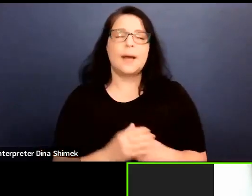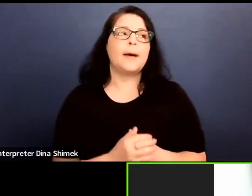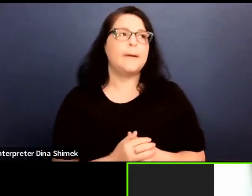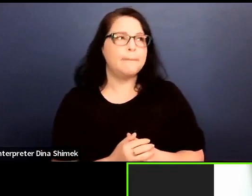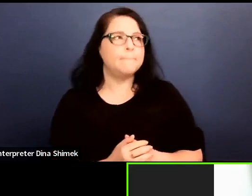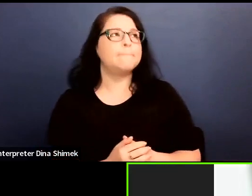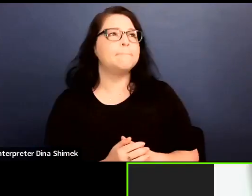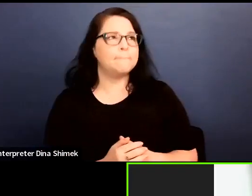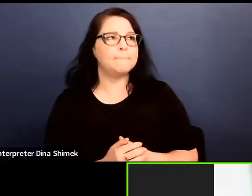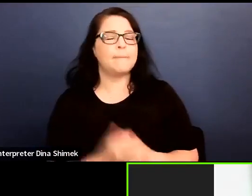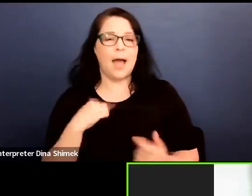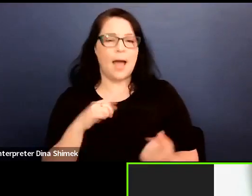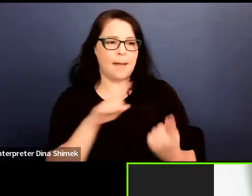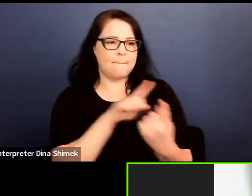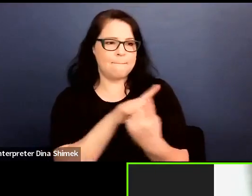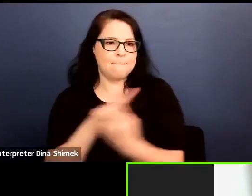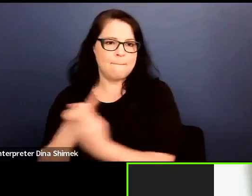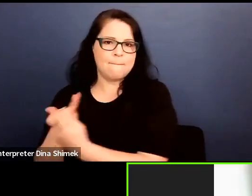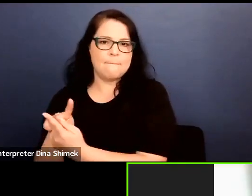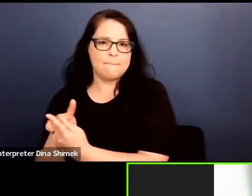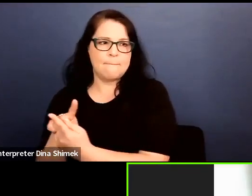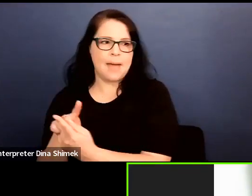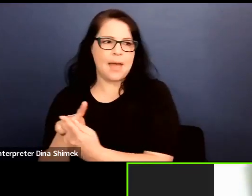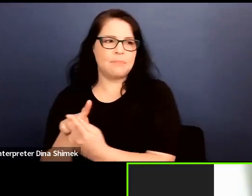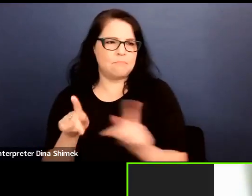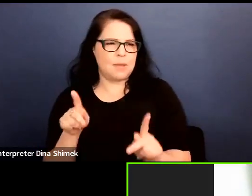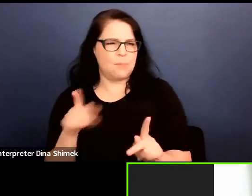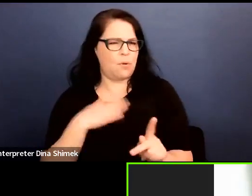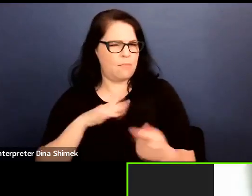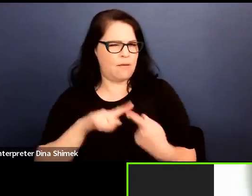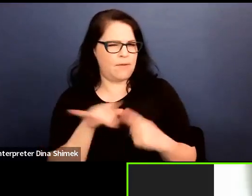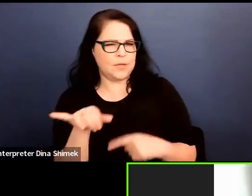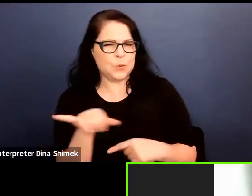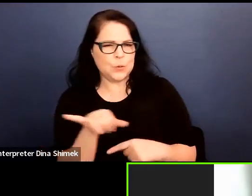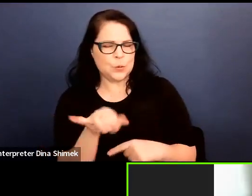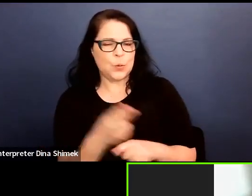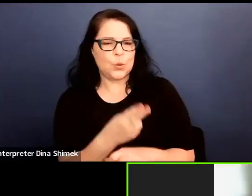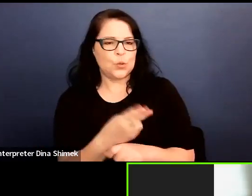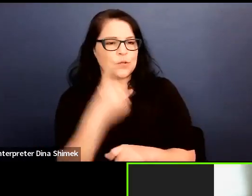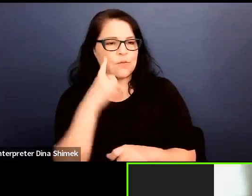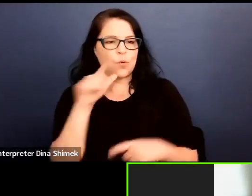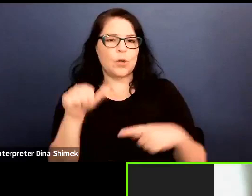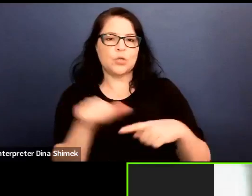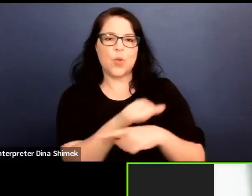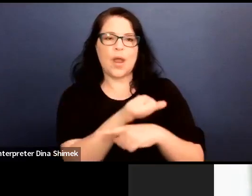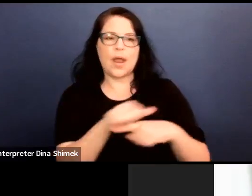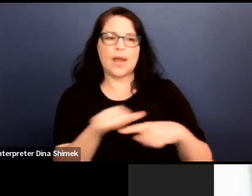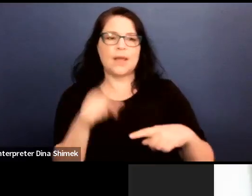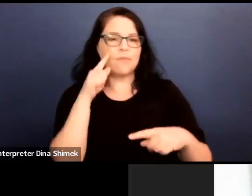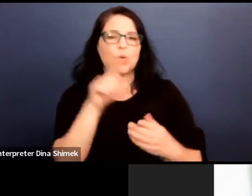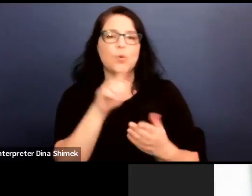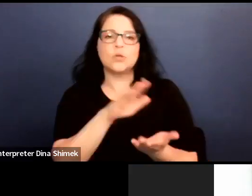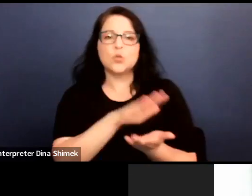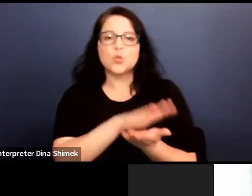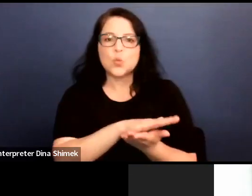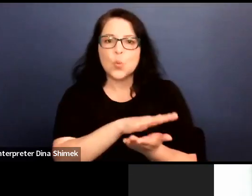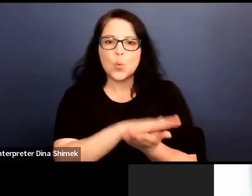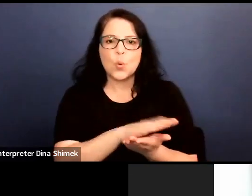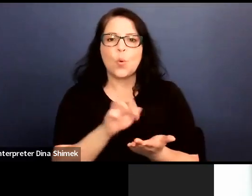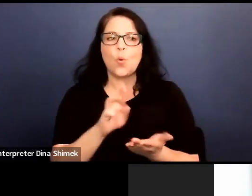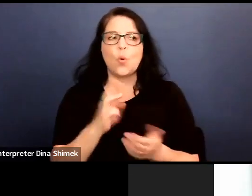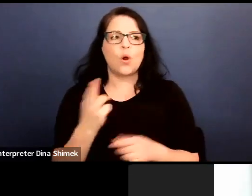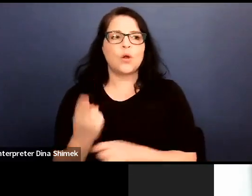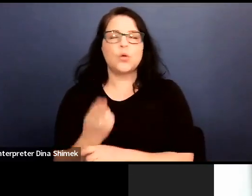I have met some people and some of my friends, they use it for training for school, Oh, or they'll use